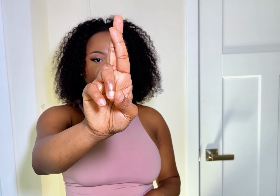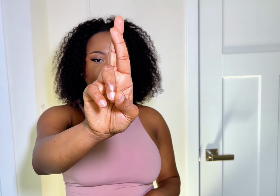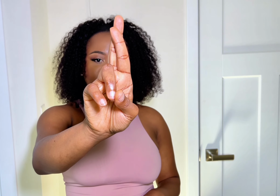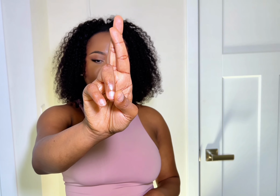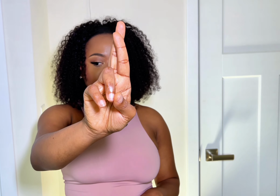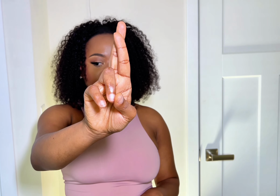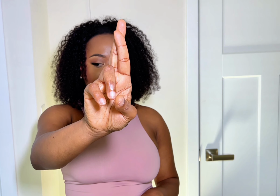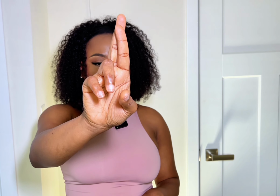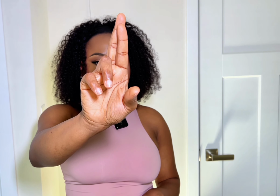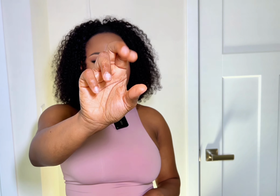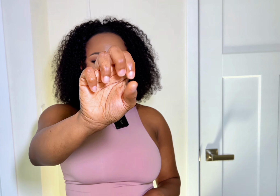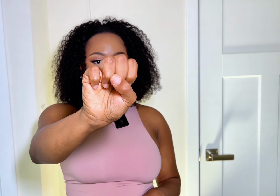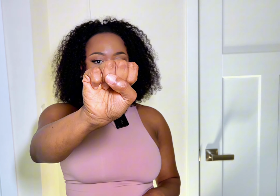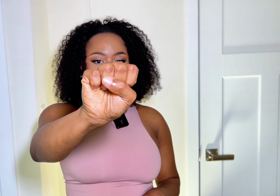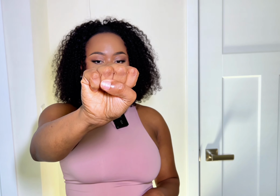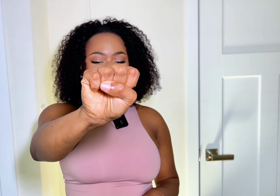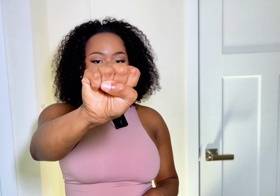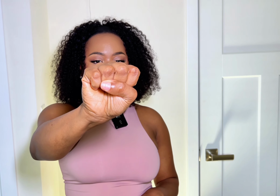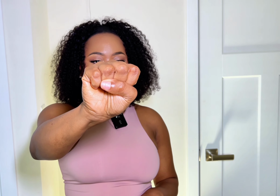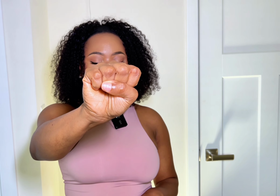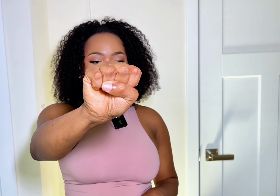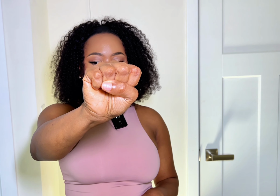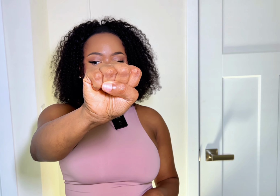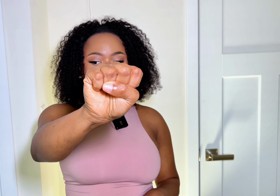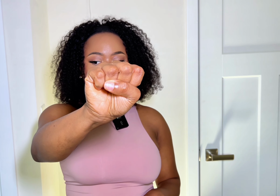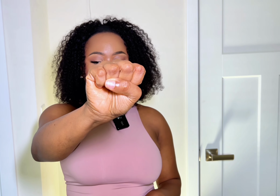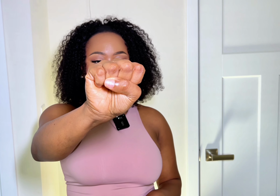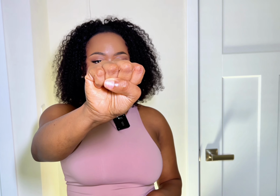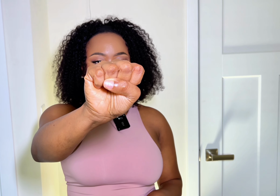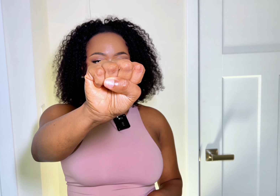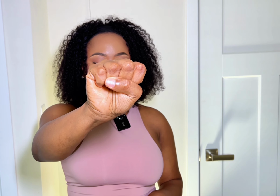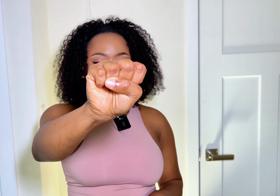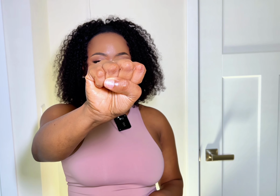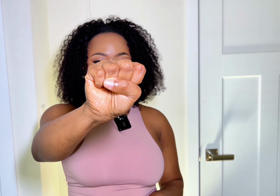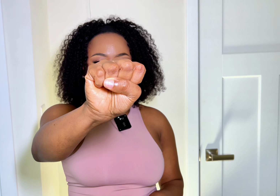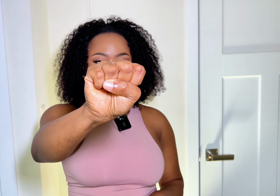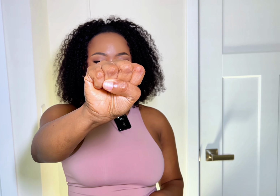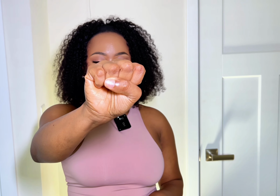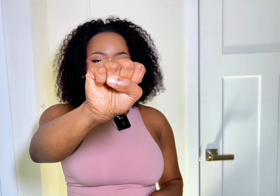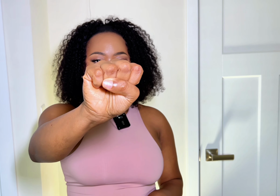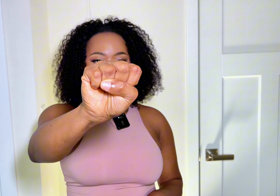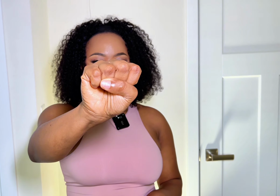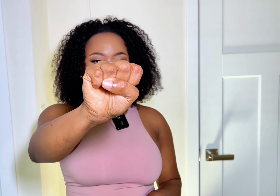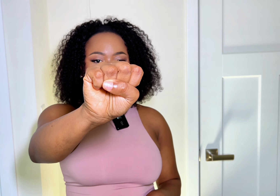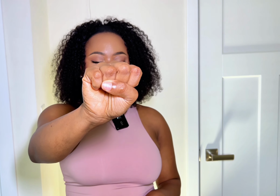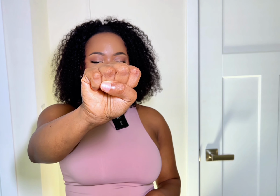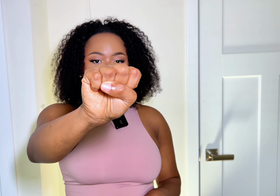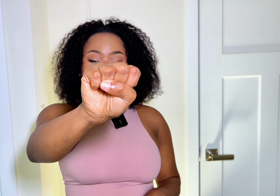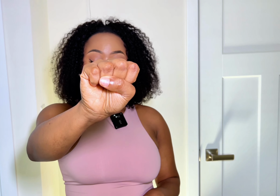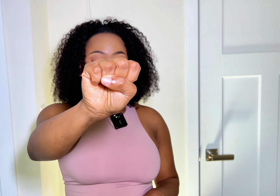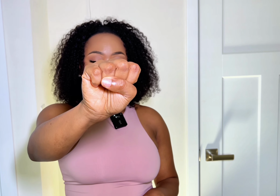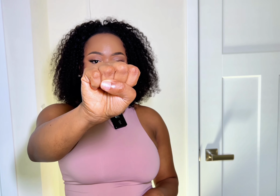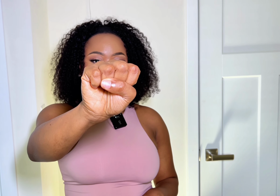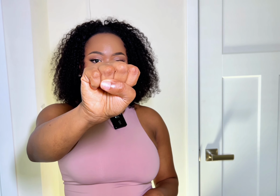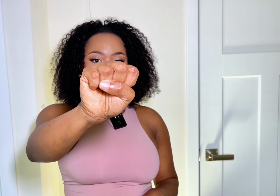R. S. You just bring all your hand into a fist position like this. S. This should be easy. If you